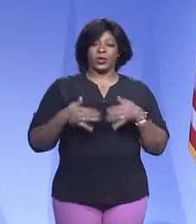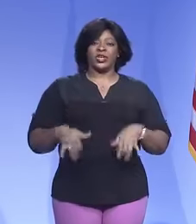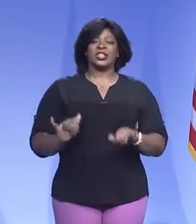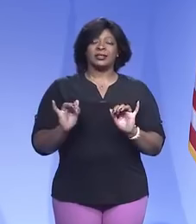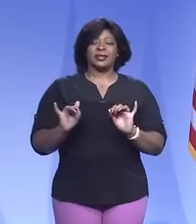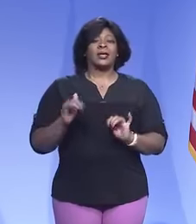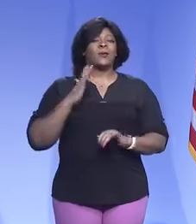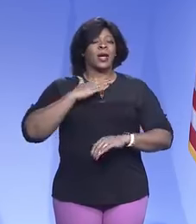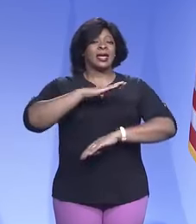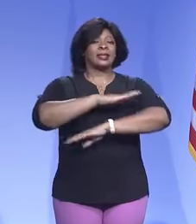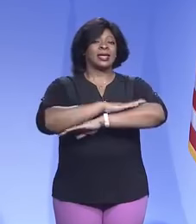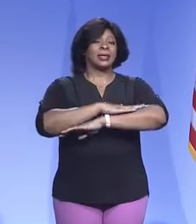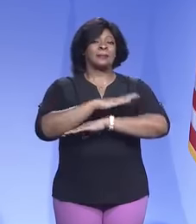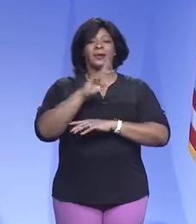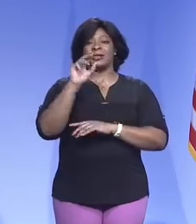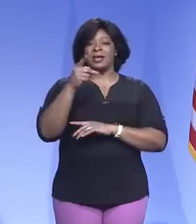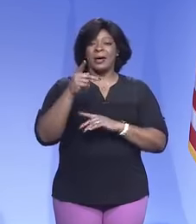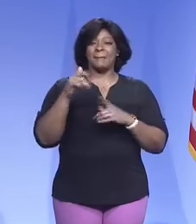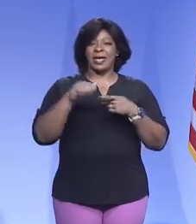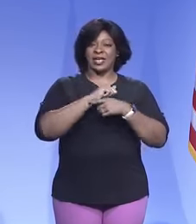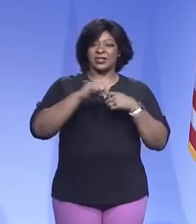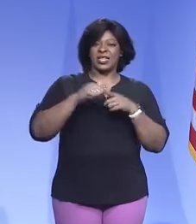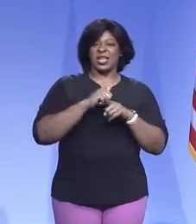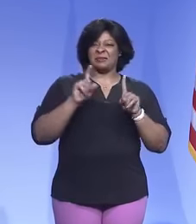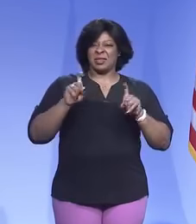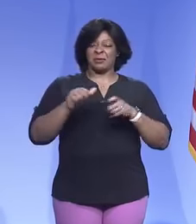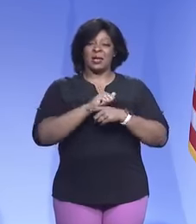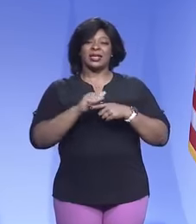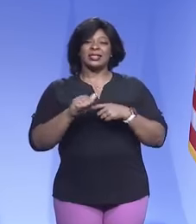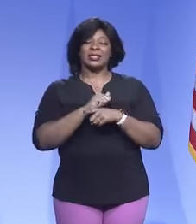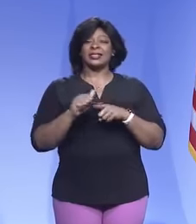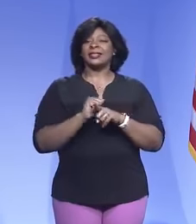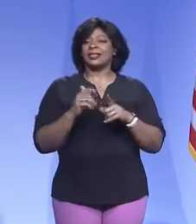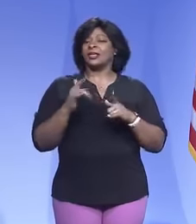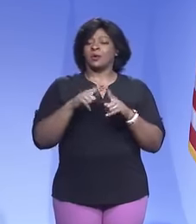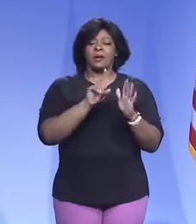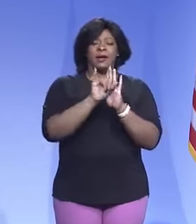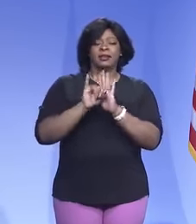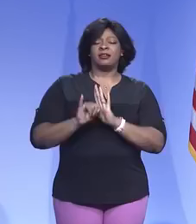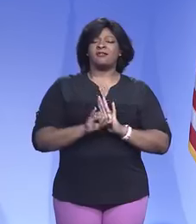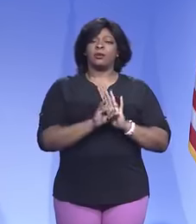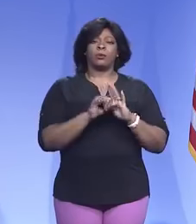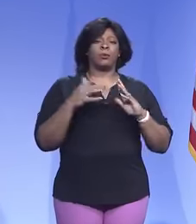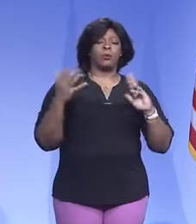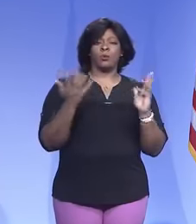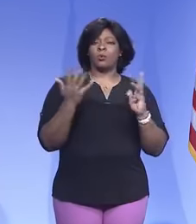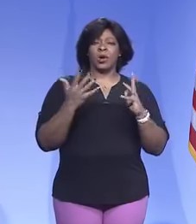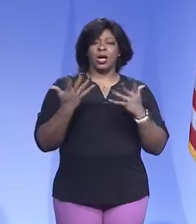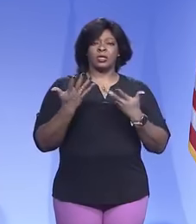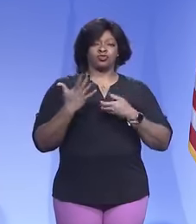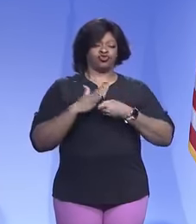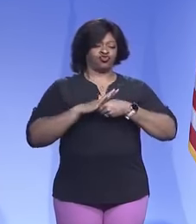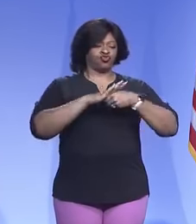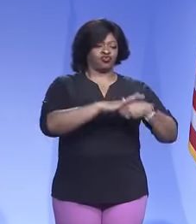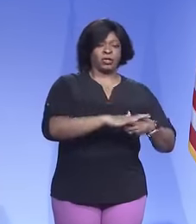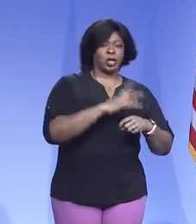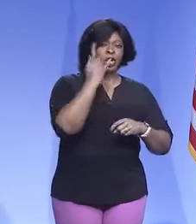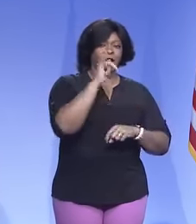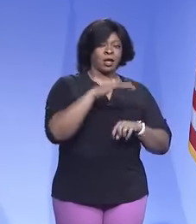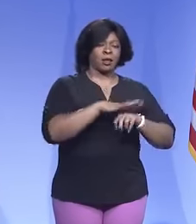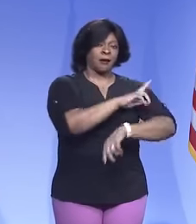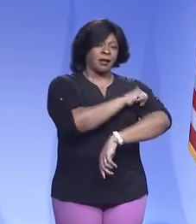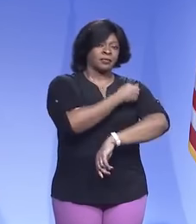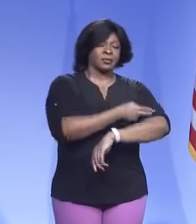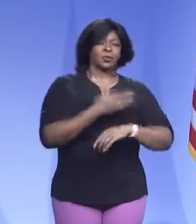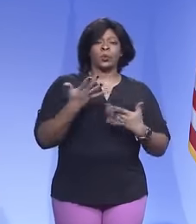be a tabletop exercise in the upcoming week that helps identify what those stressors on the healthcare system will be